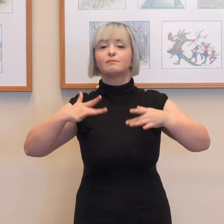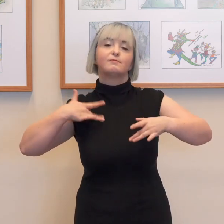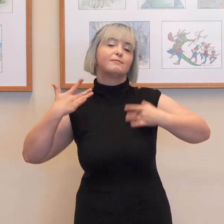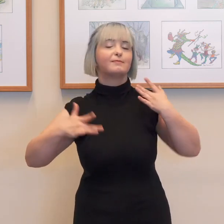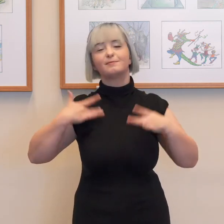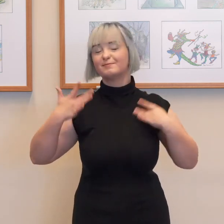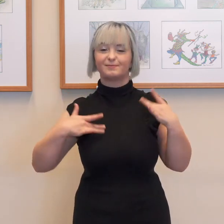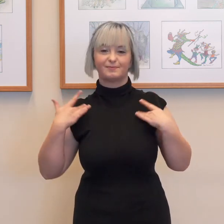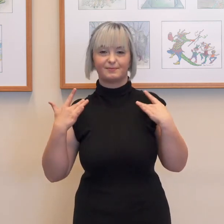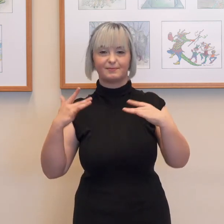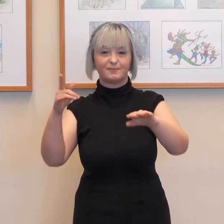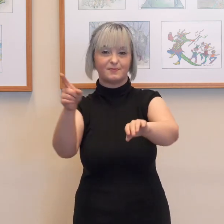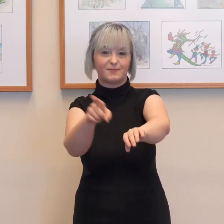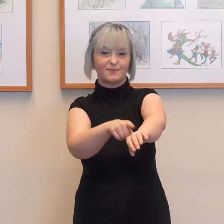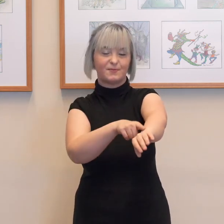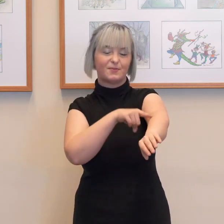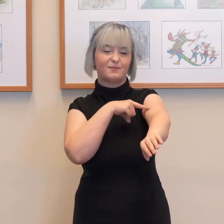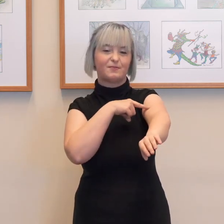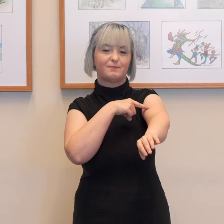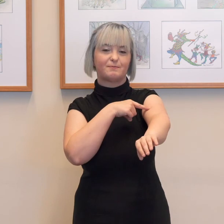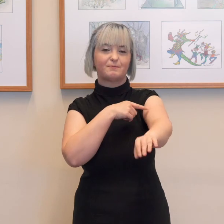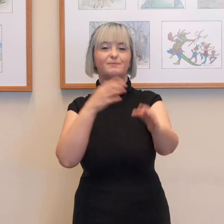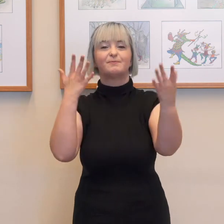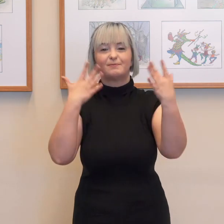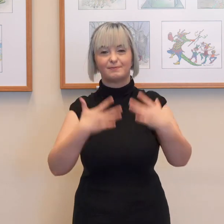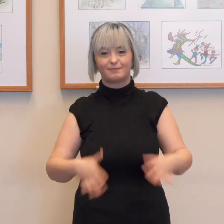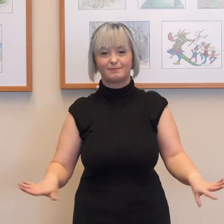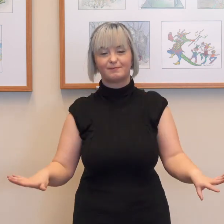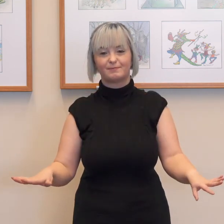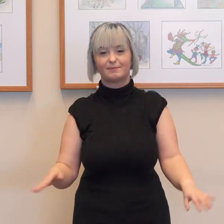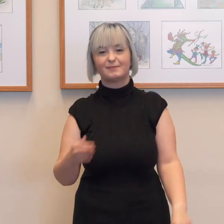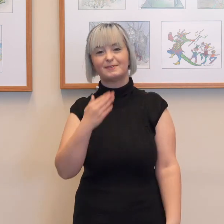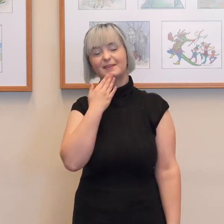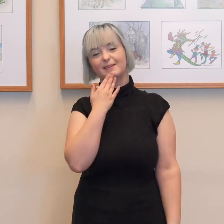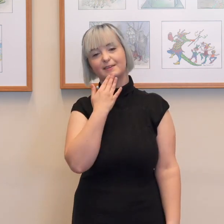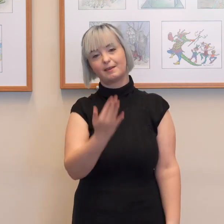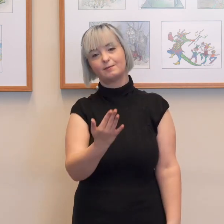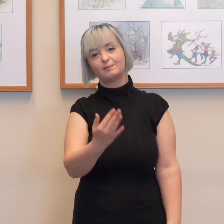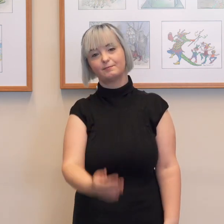ever after. The end. Thank you.